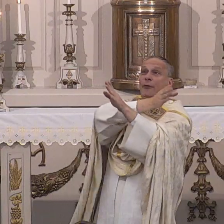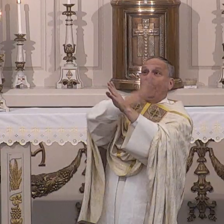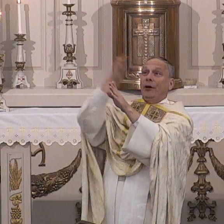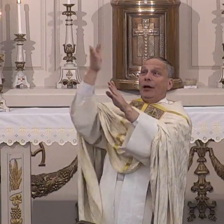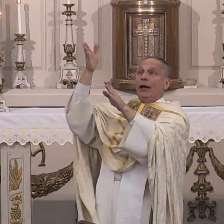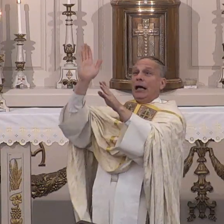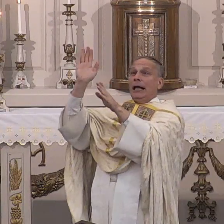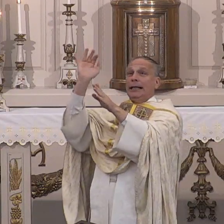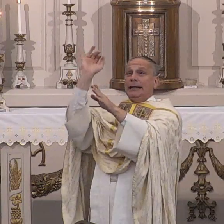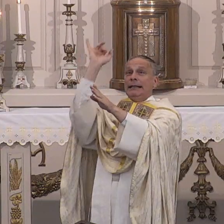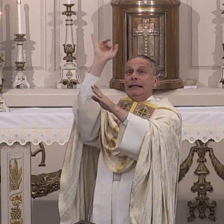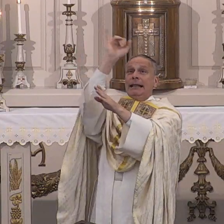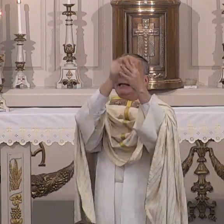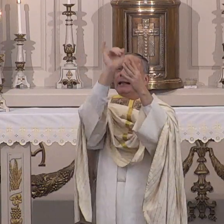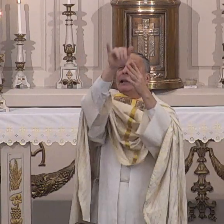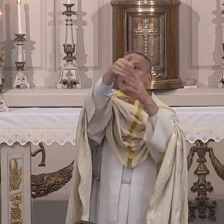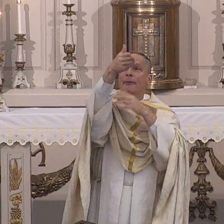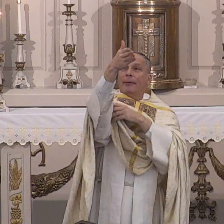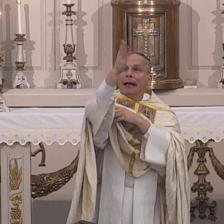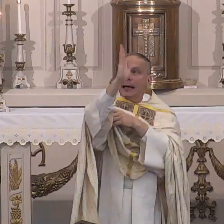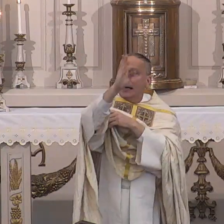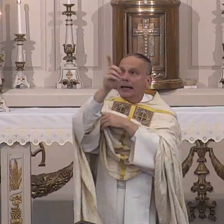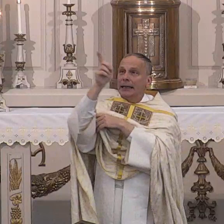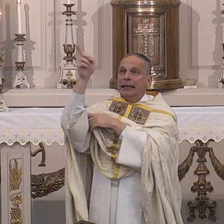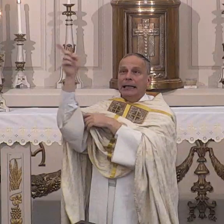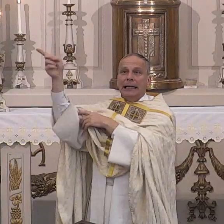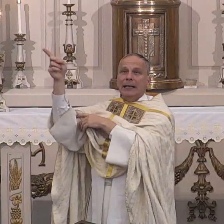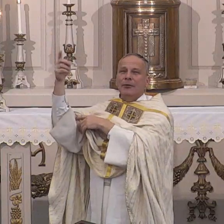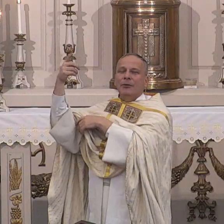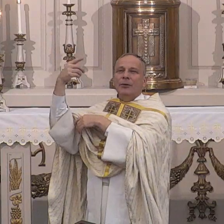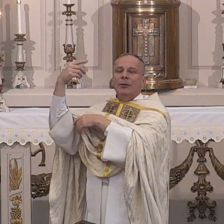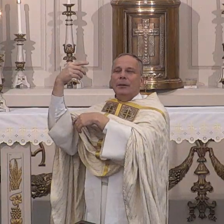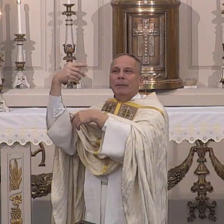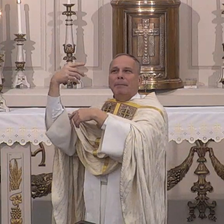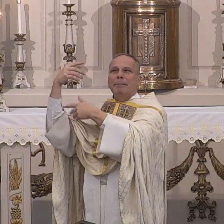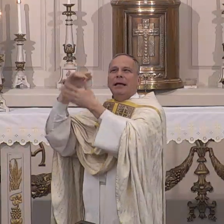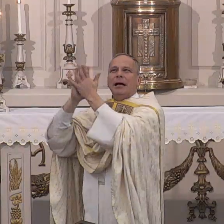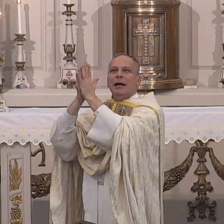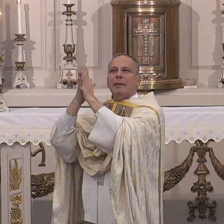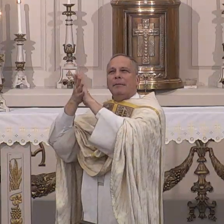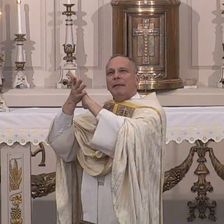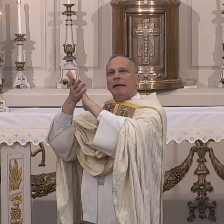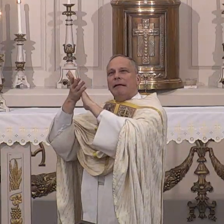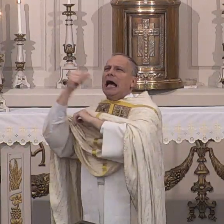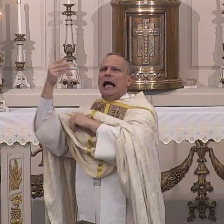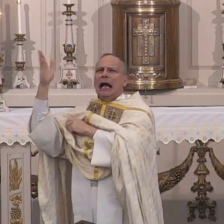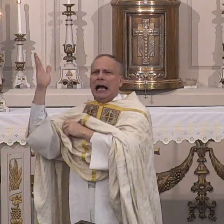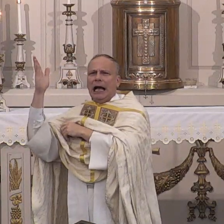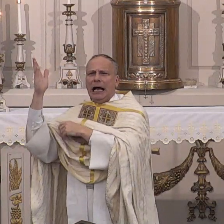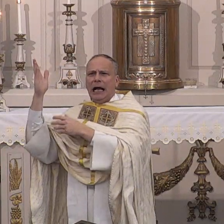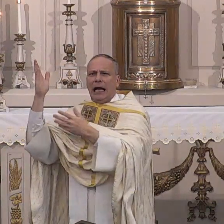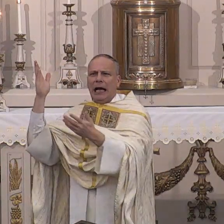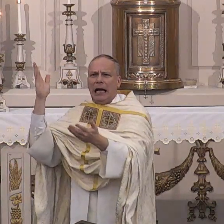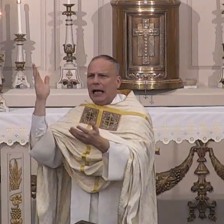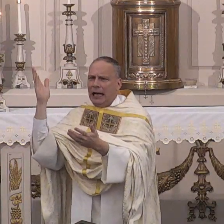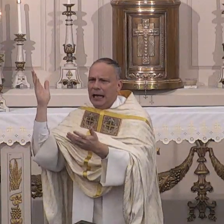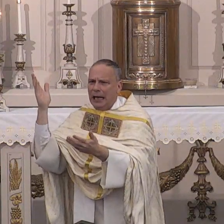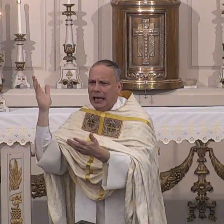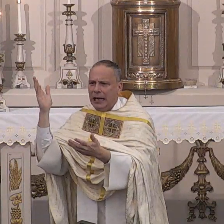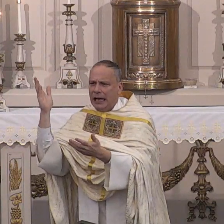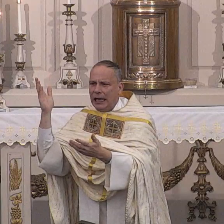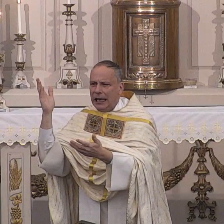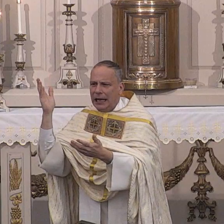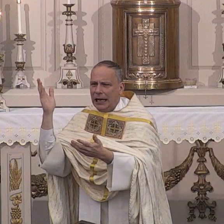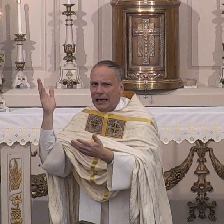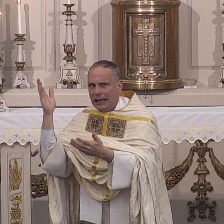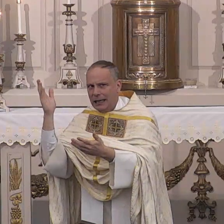If there was something before God, that would be God. And then God would become not